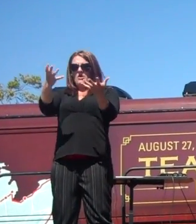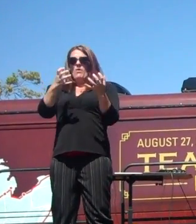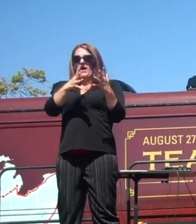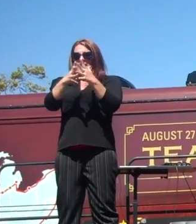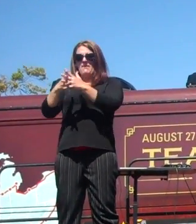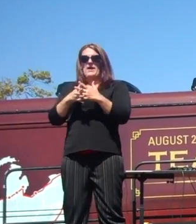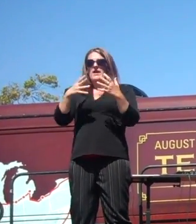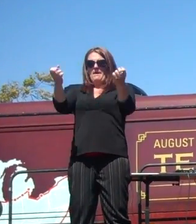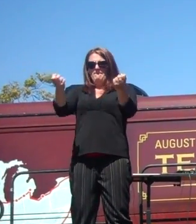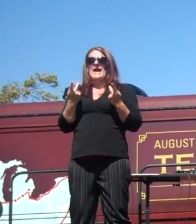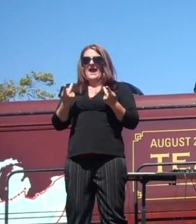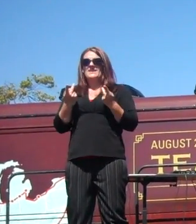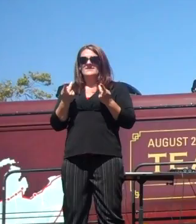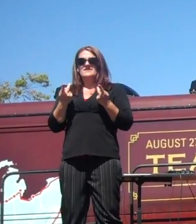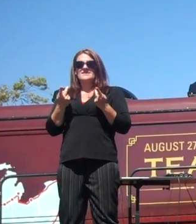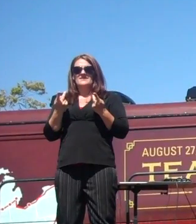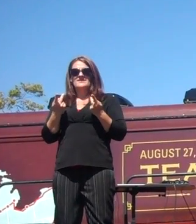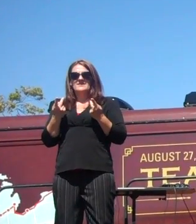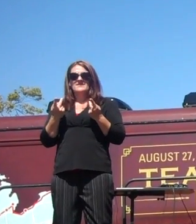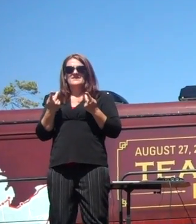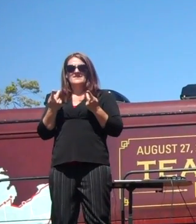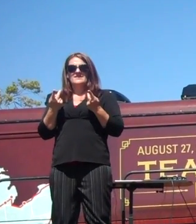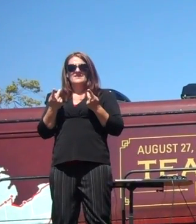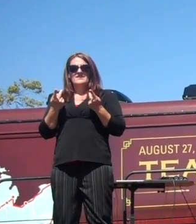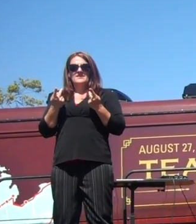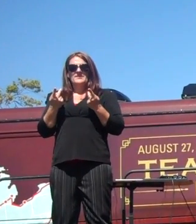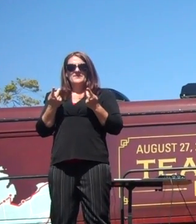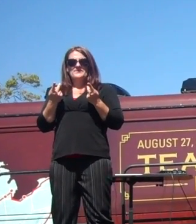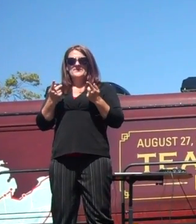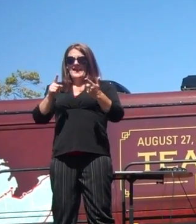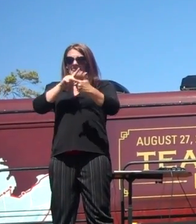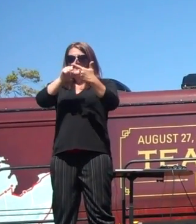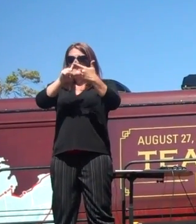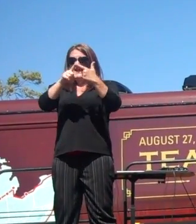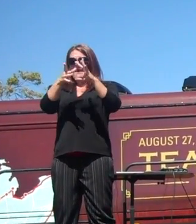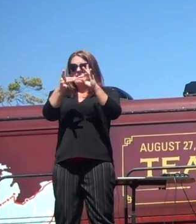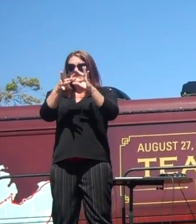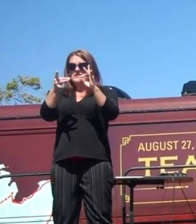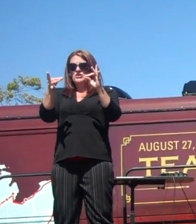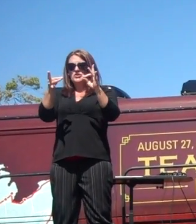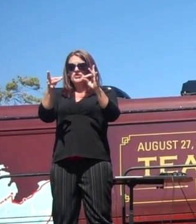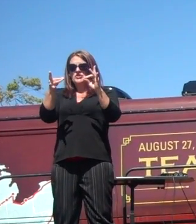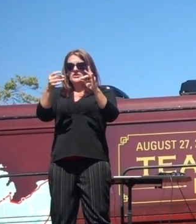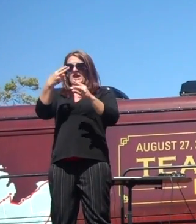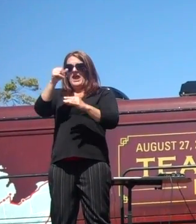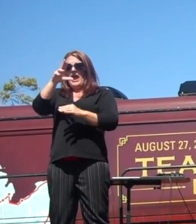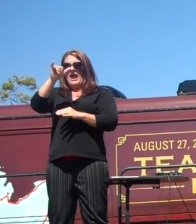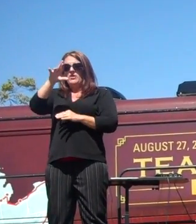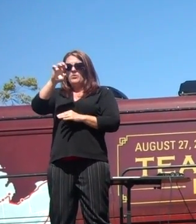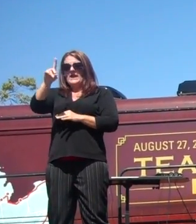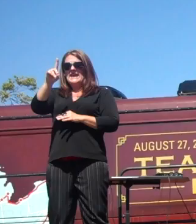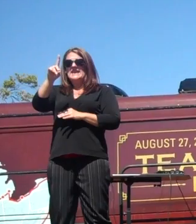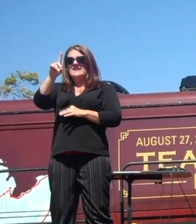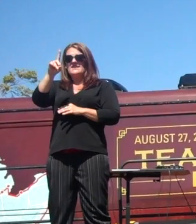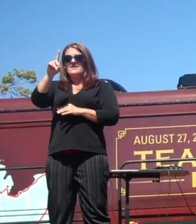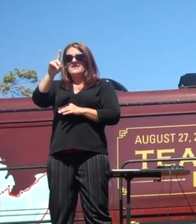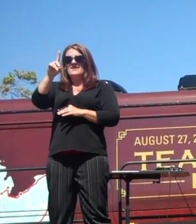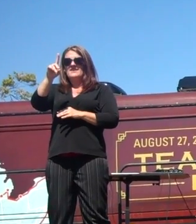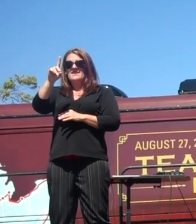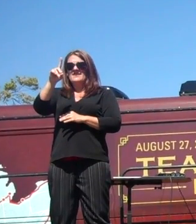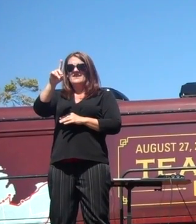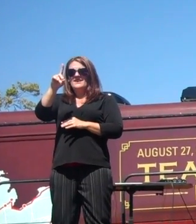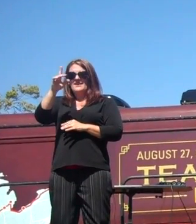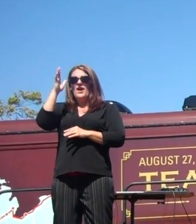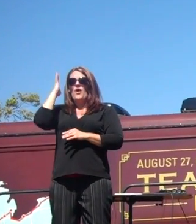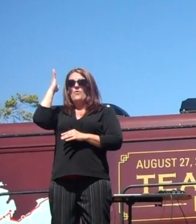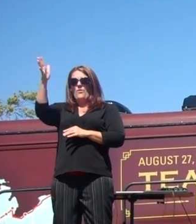America. Yeah! The second message is to Harry Reid. We're going